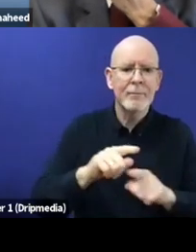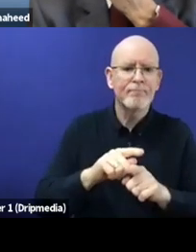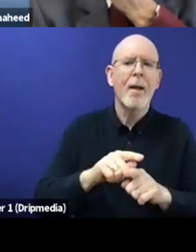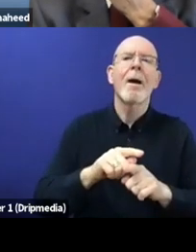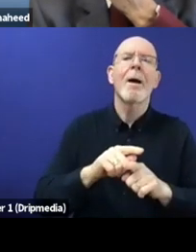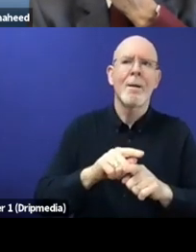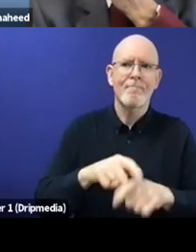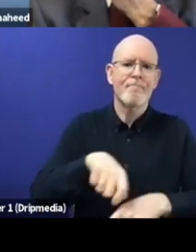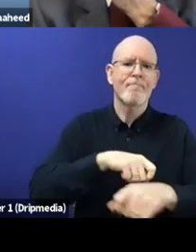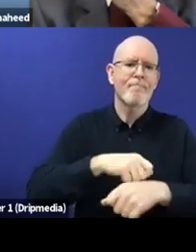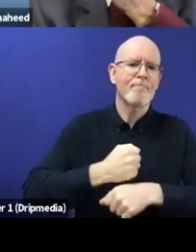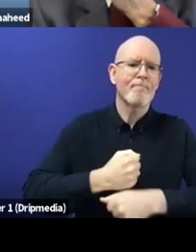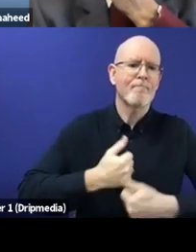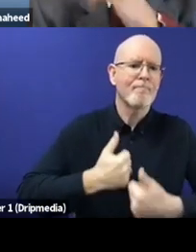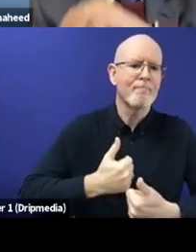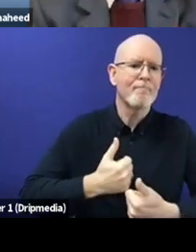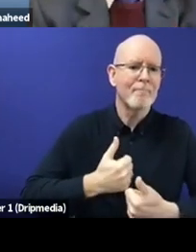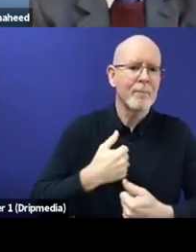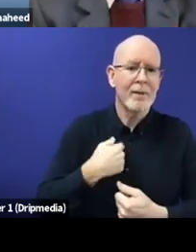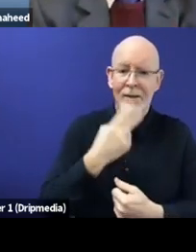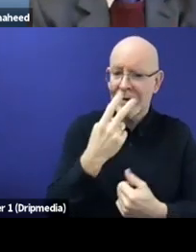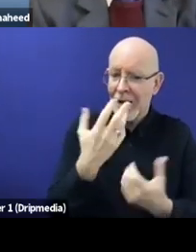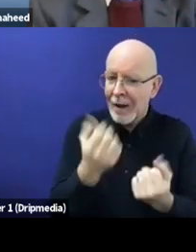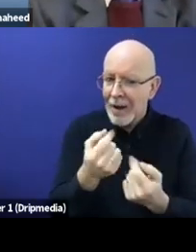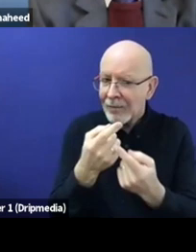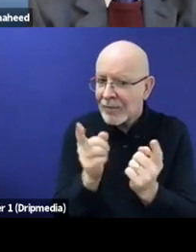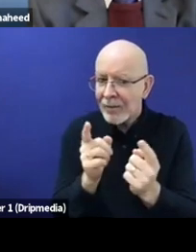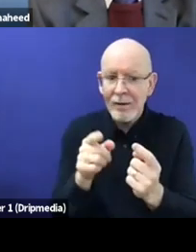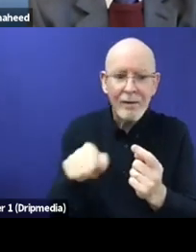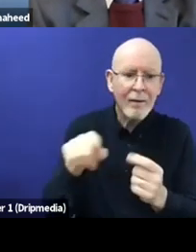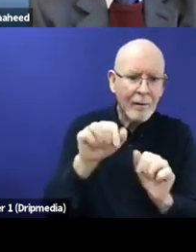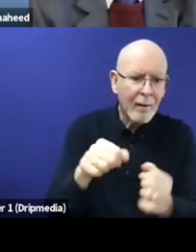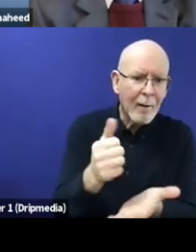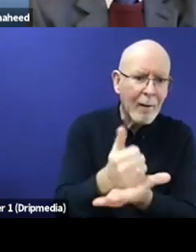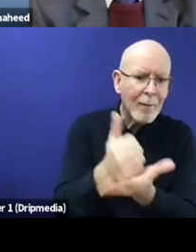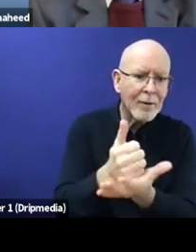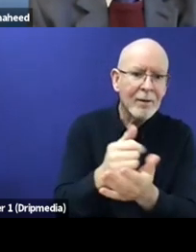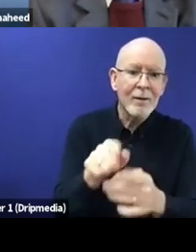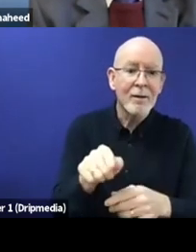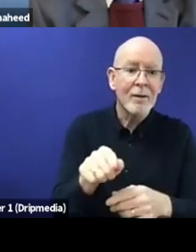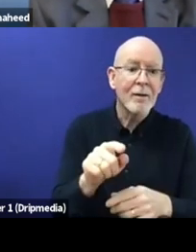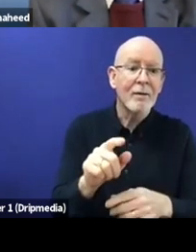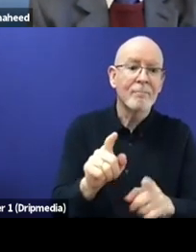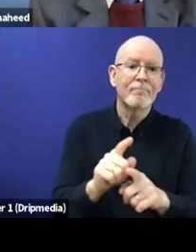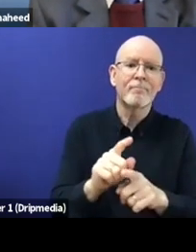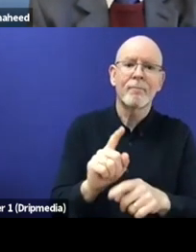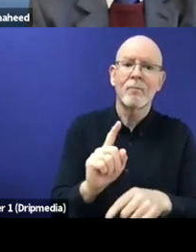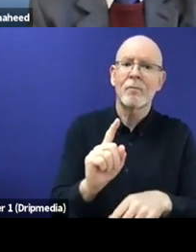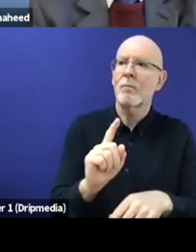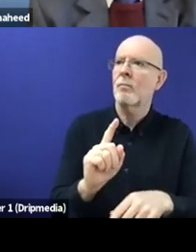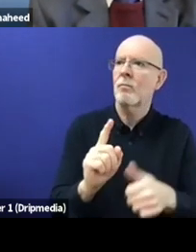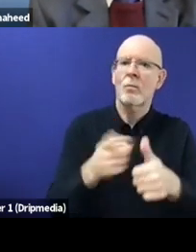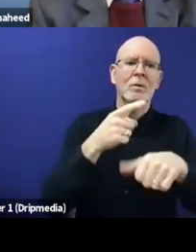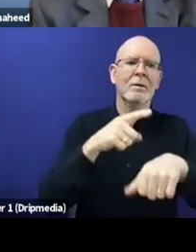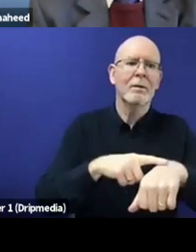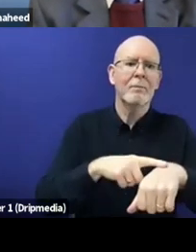to you, Geoff. Claire, I know you've worked with refugees in Thailand in the past. Do you have anything that